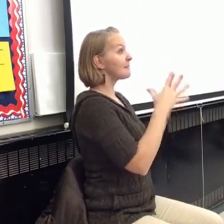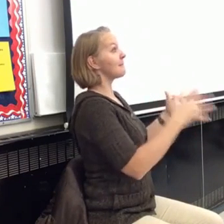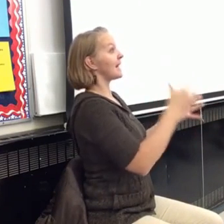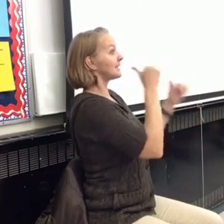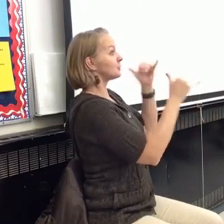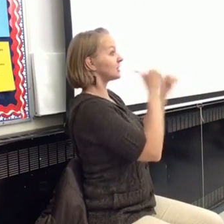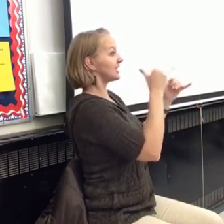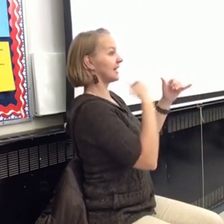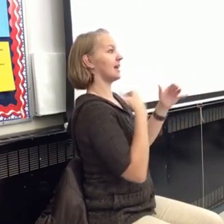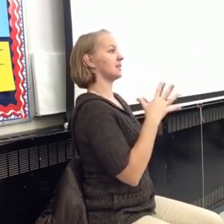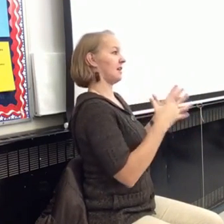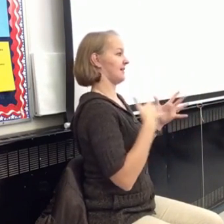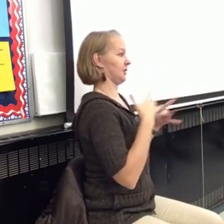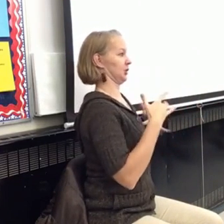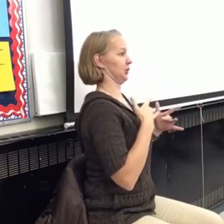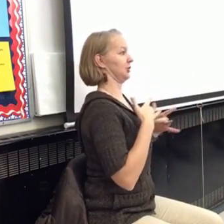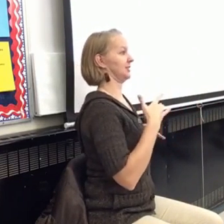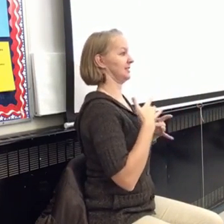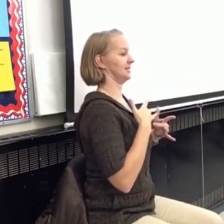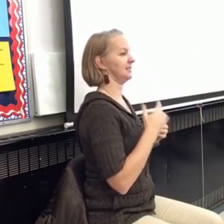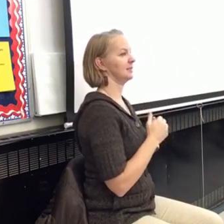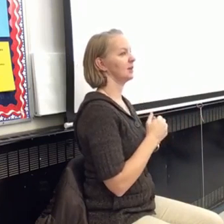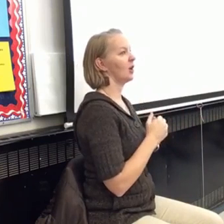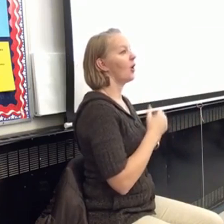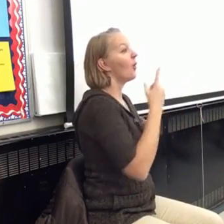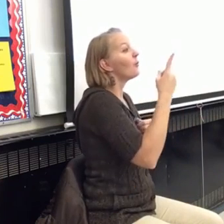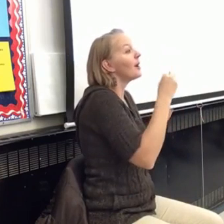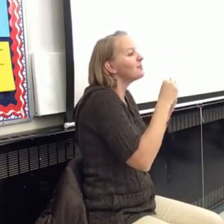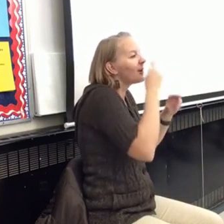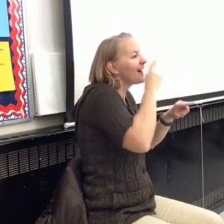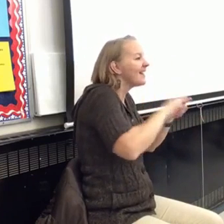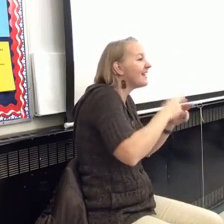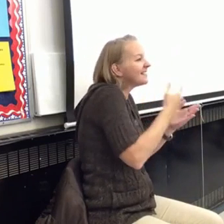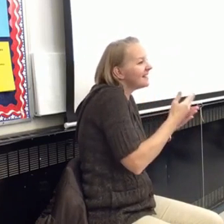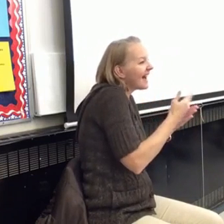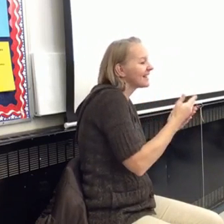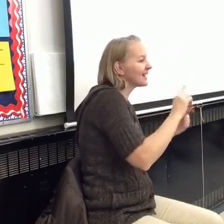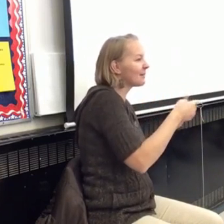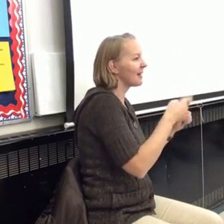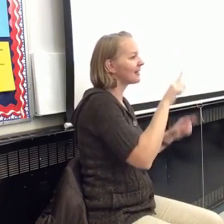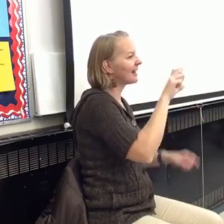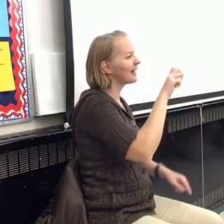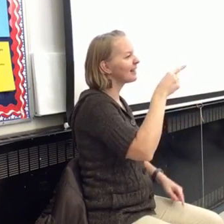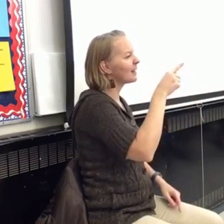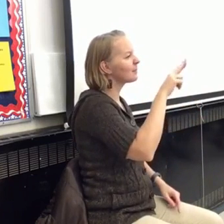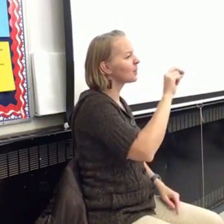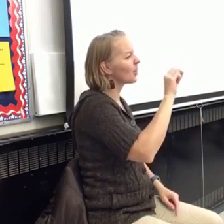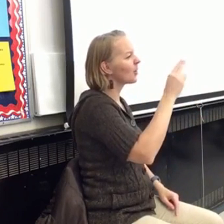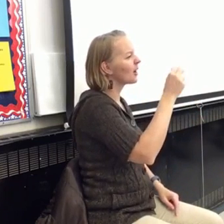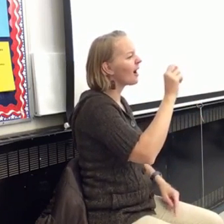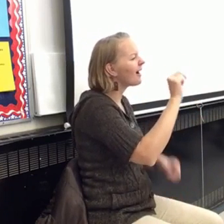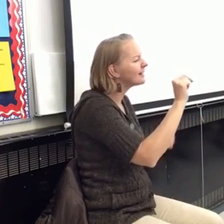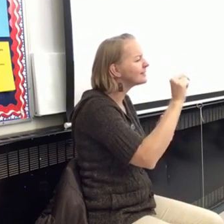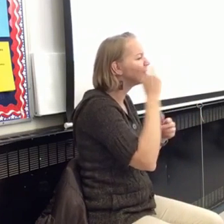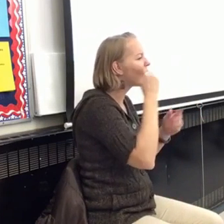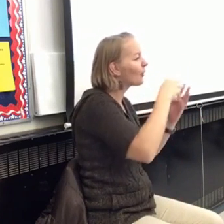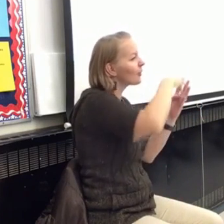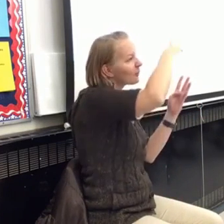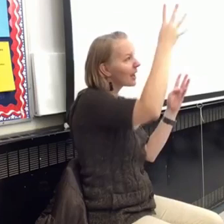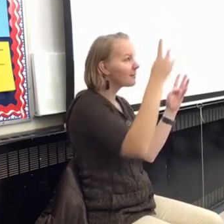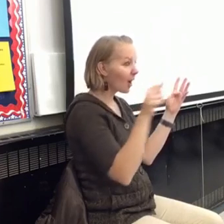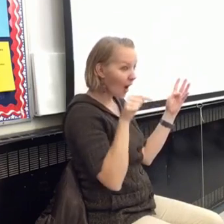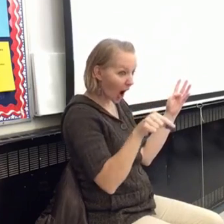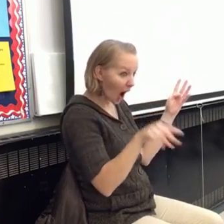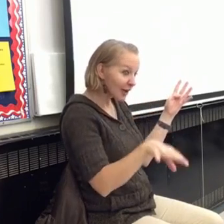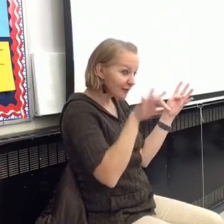lot of concerns. So, again, that's the controversy. One more fun fact as well is about the leprechaun. So, you guys know you go to the end of the rainbow, you